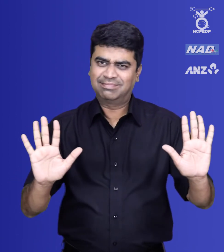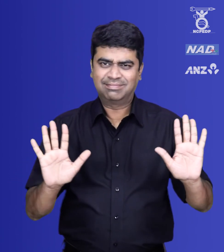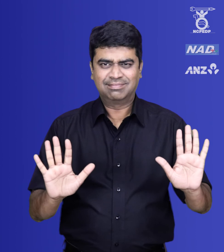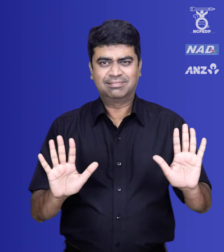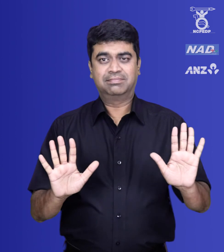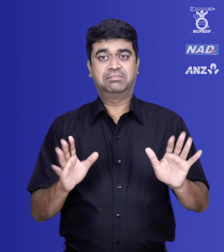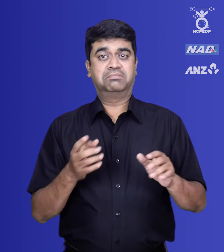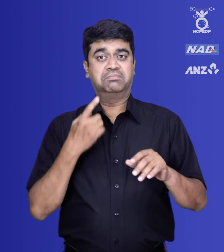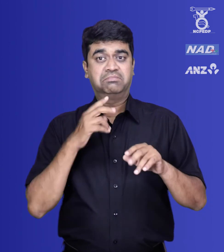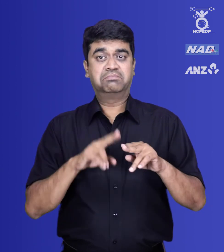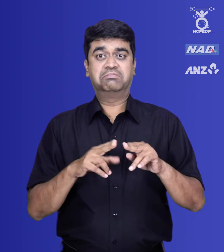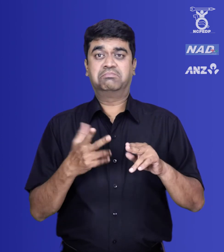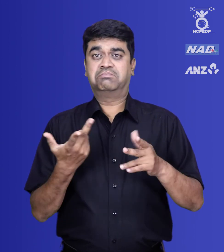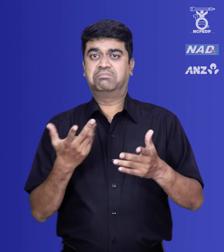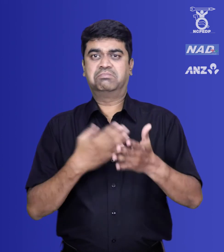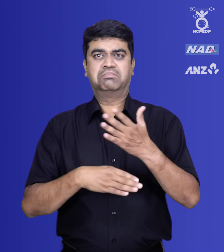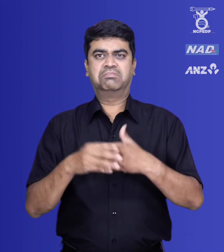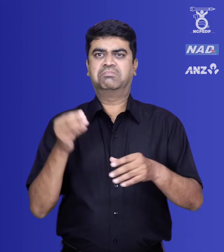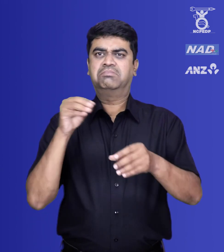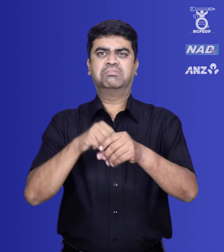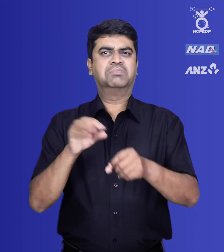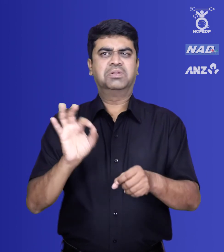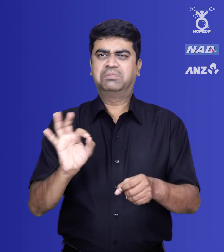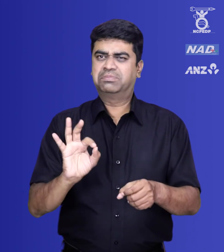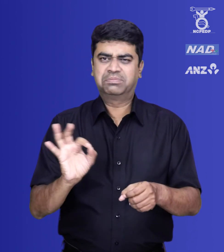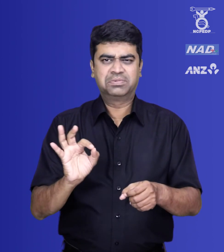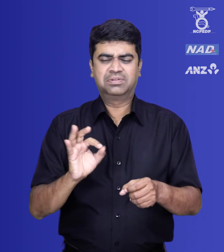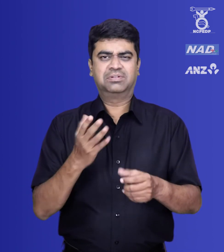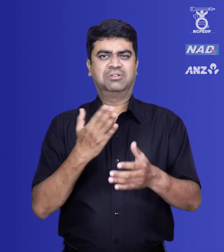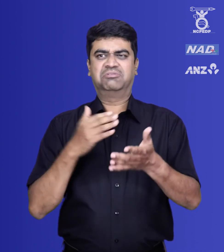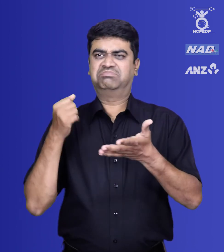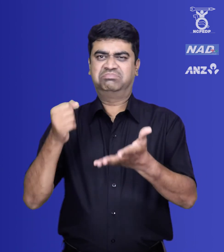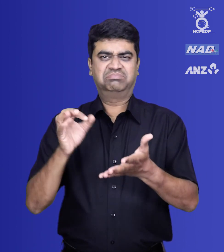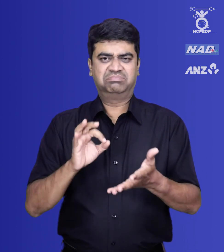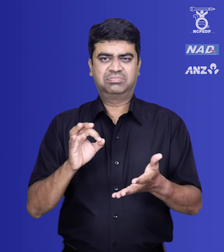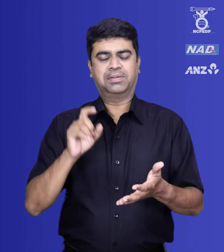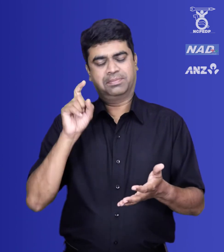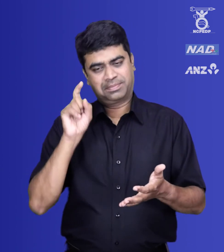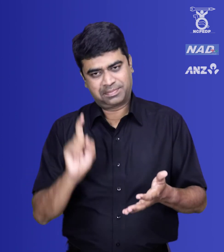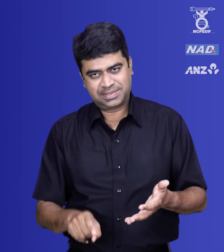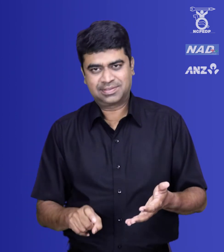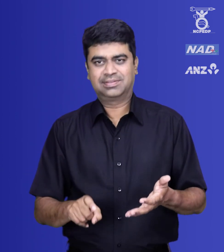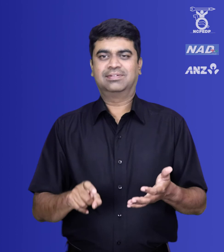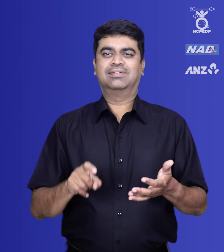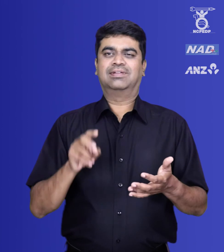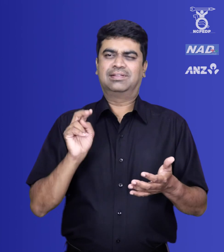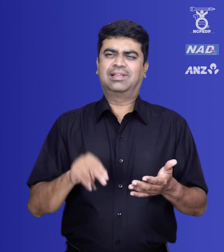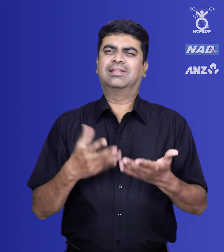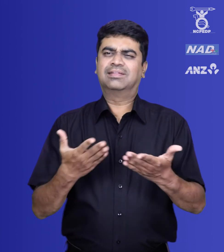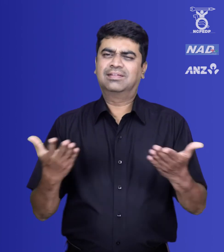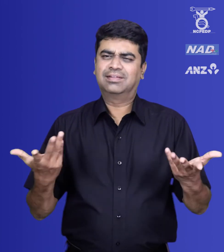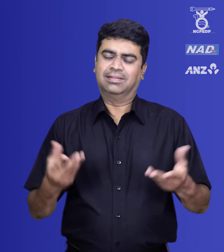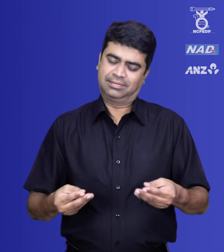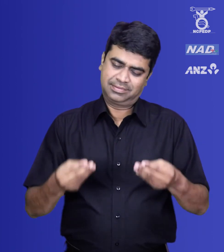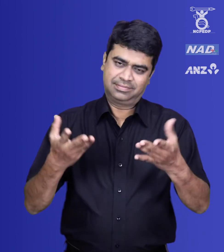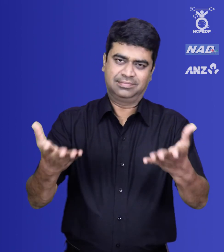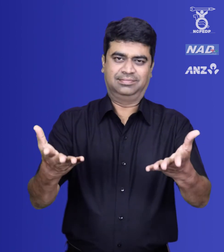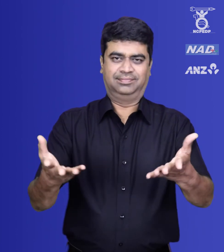an adverse impact upon the persons with disabilities and meet the requirements and concerns of persons with disabilities.